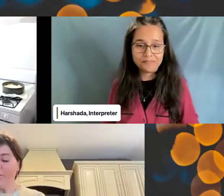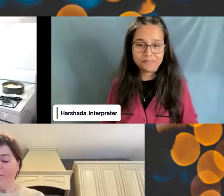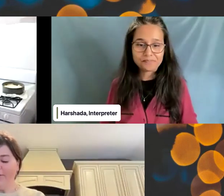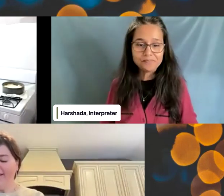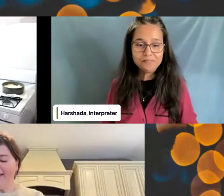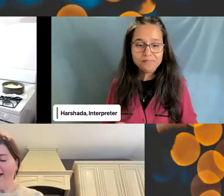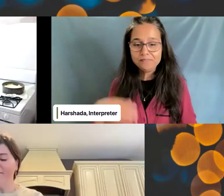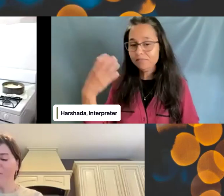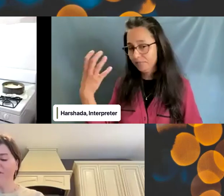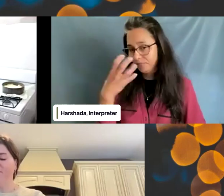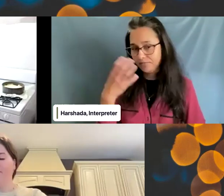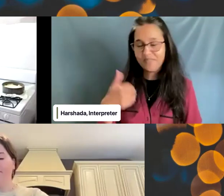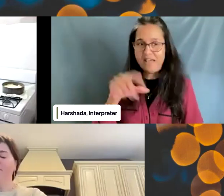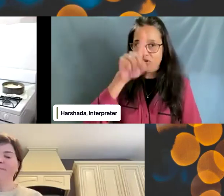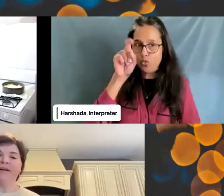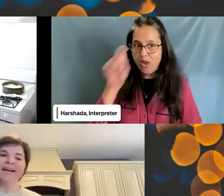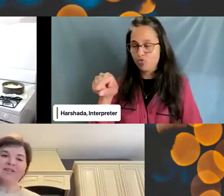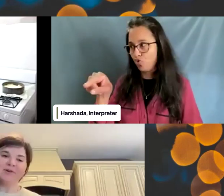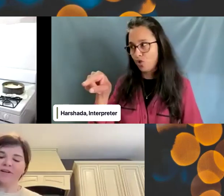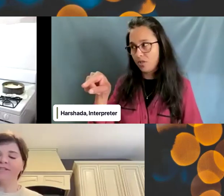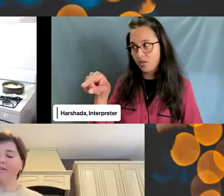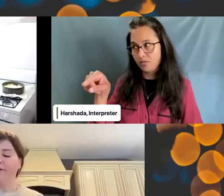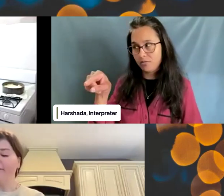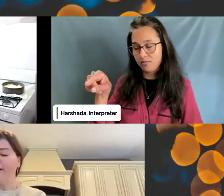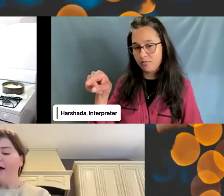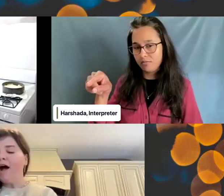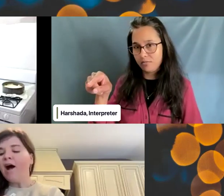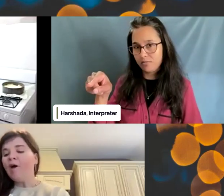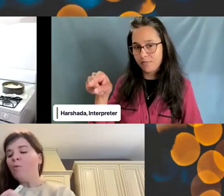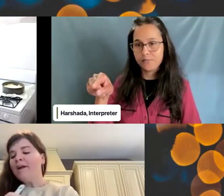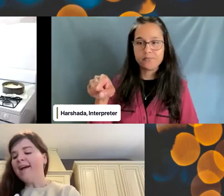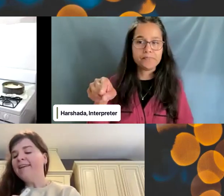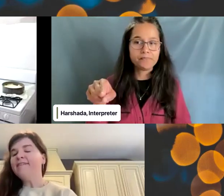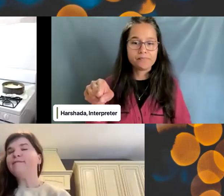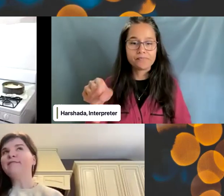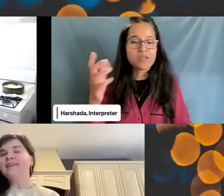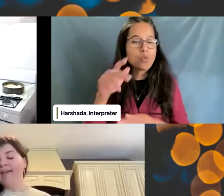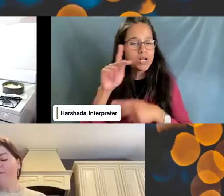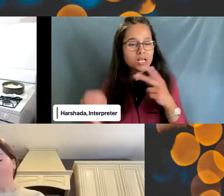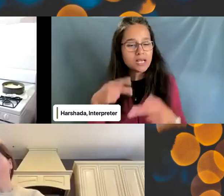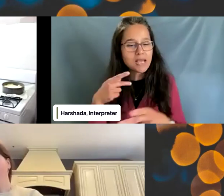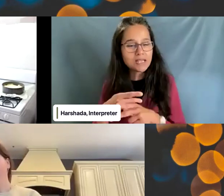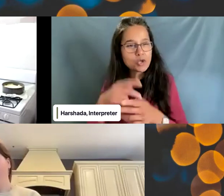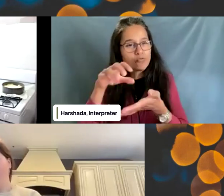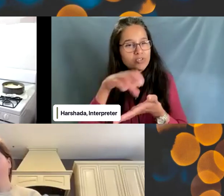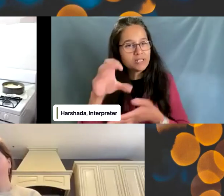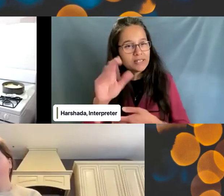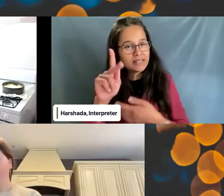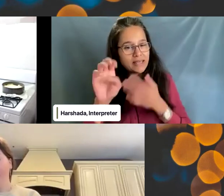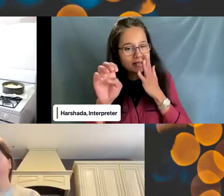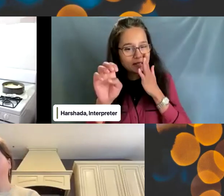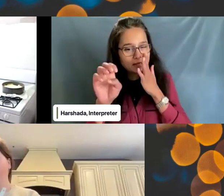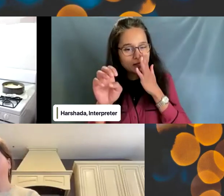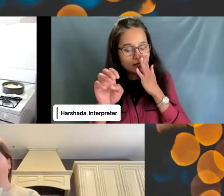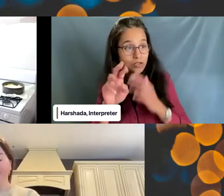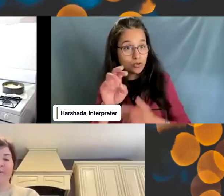Awesome. I have a question for you. Well, Yeah. one. What kind of cake was Roach